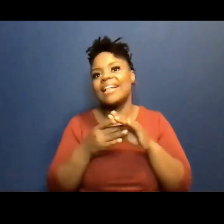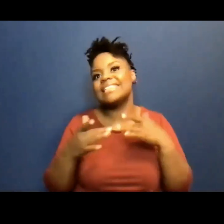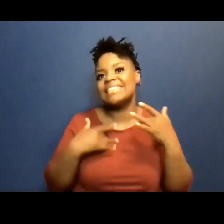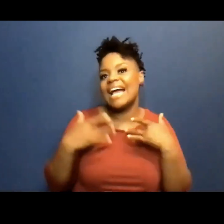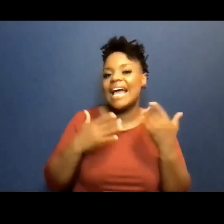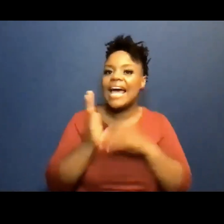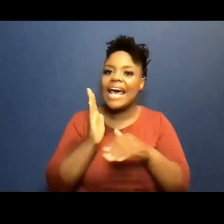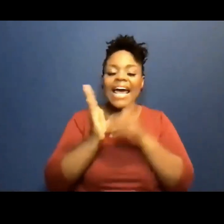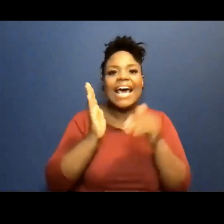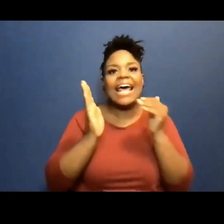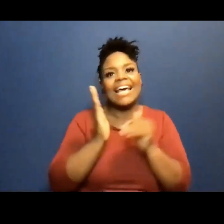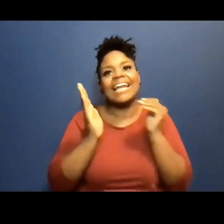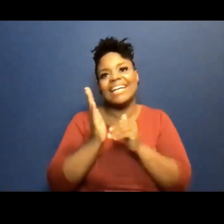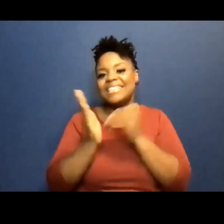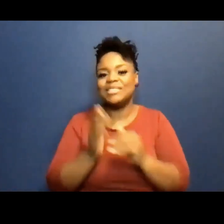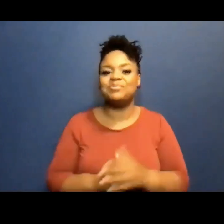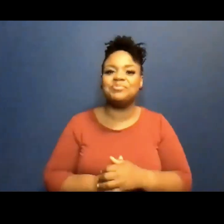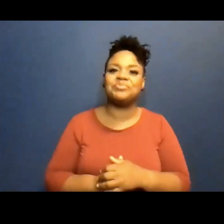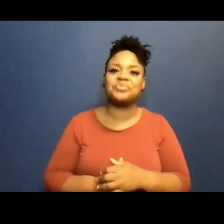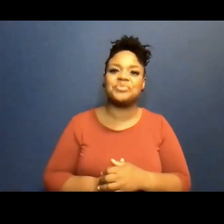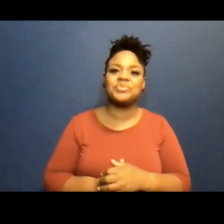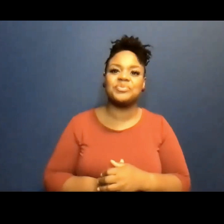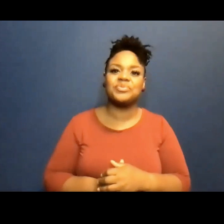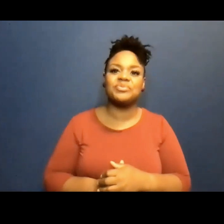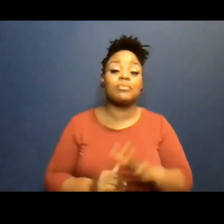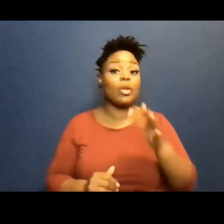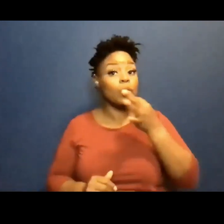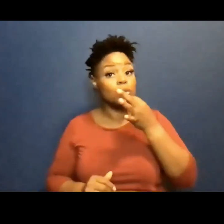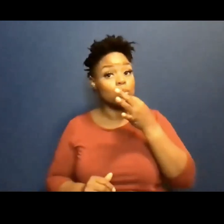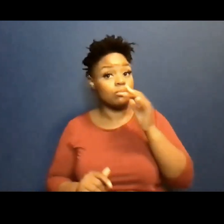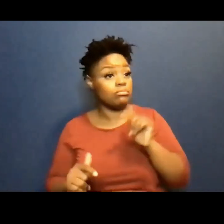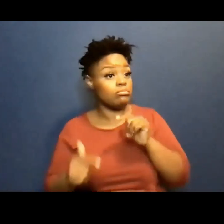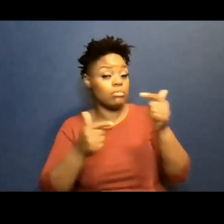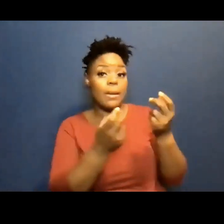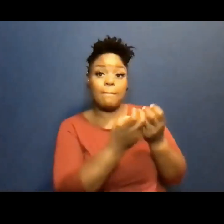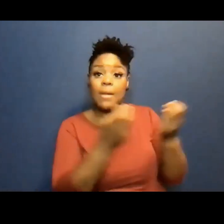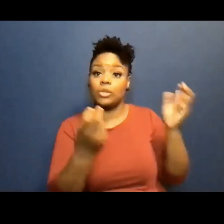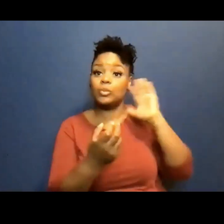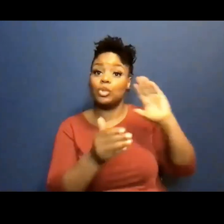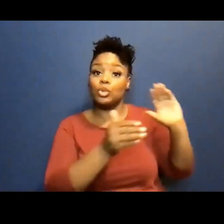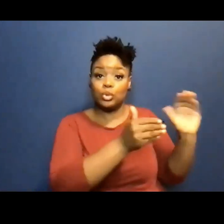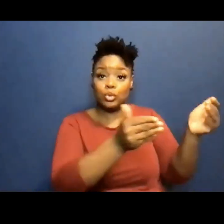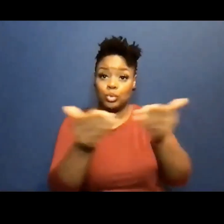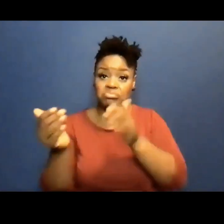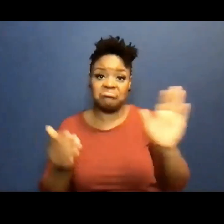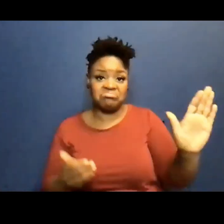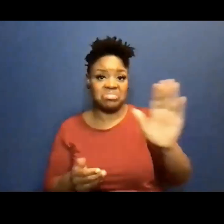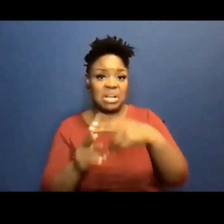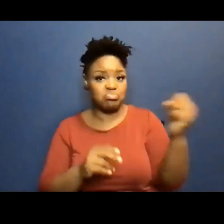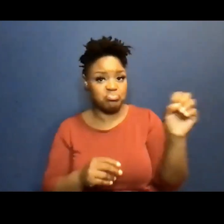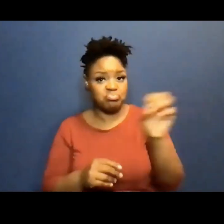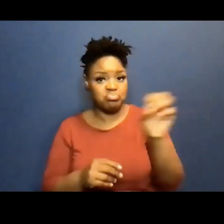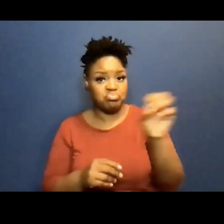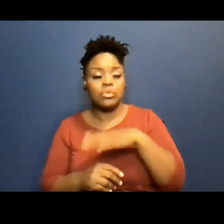themselves a little bit real quick and a little bit of their background, just super fast, so you get a feel for who they are. And I'm going to start with my